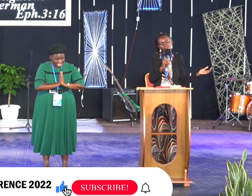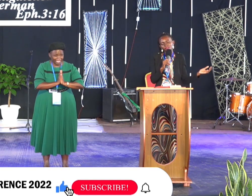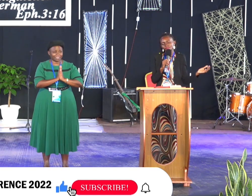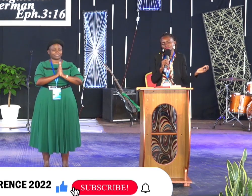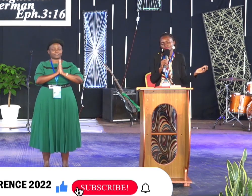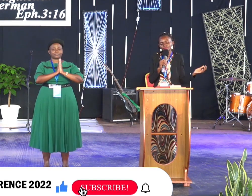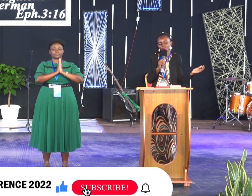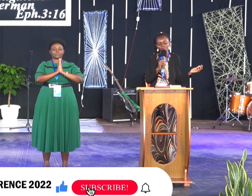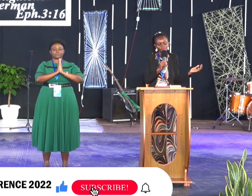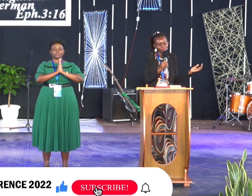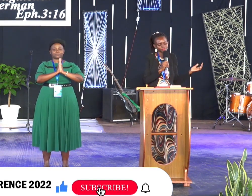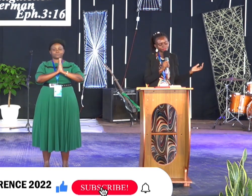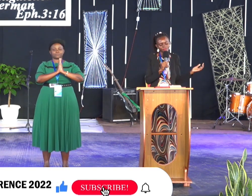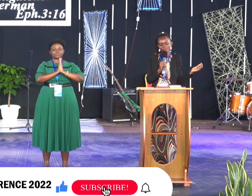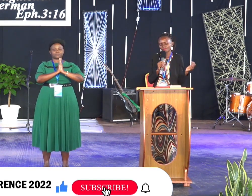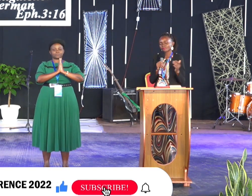pray.